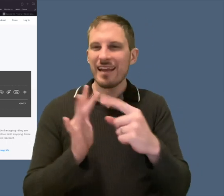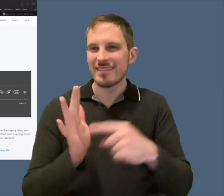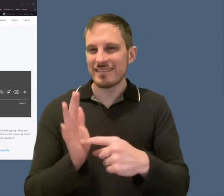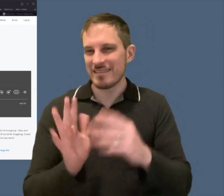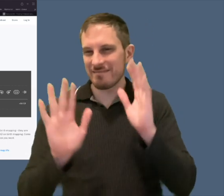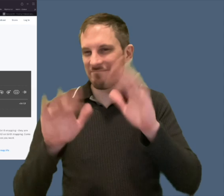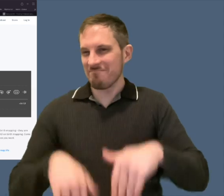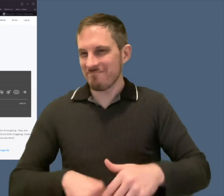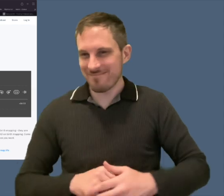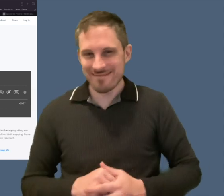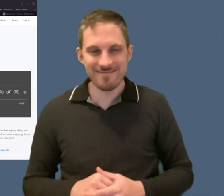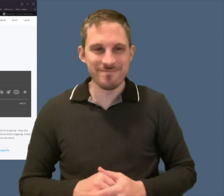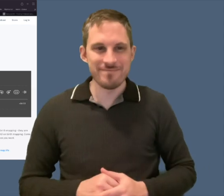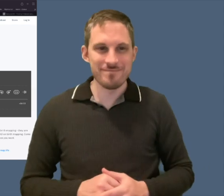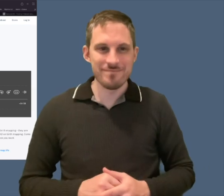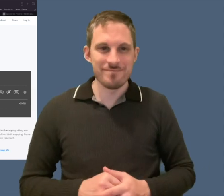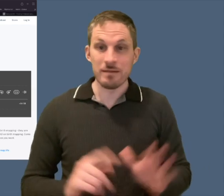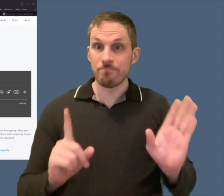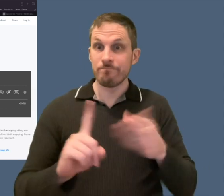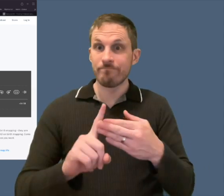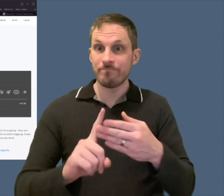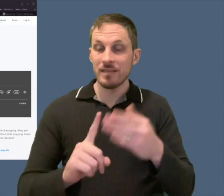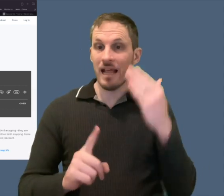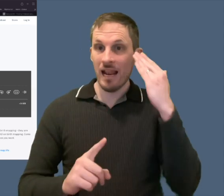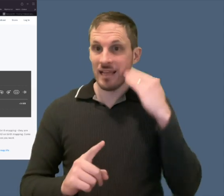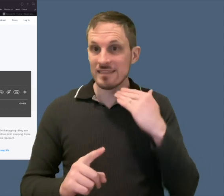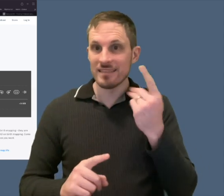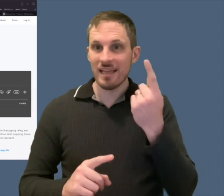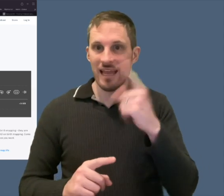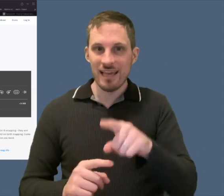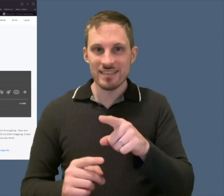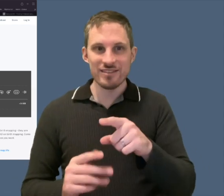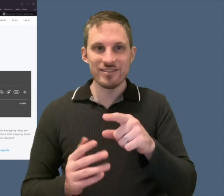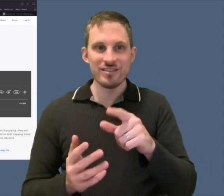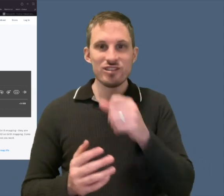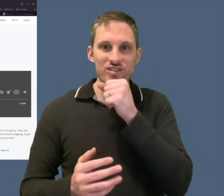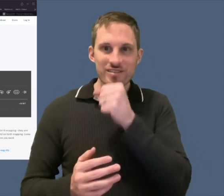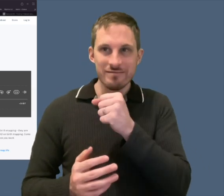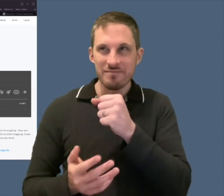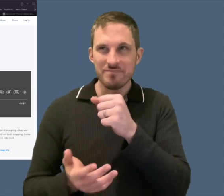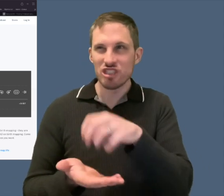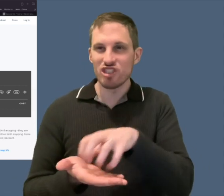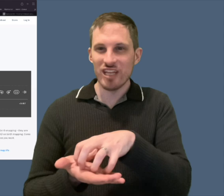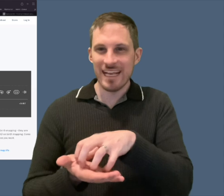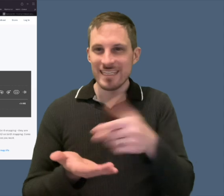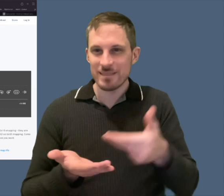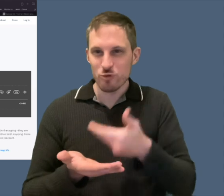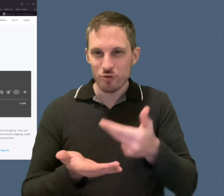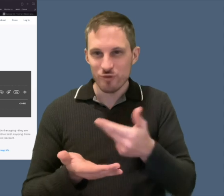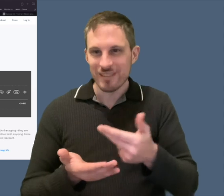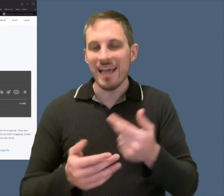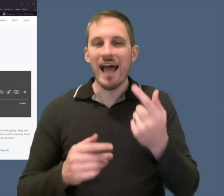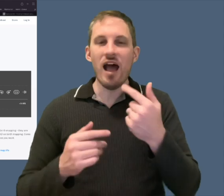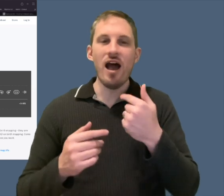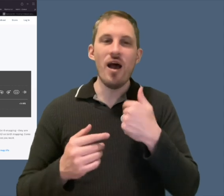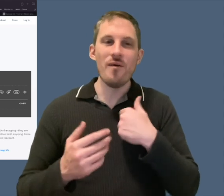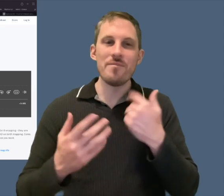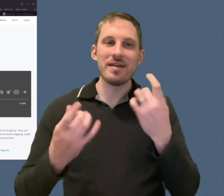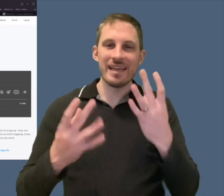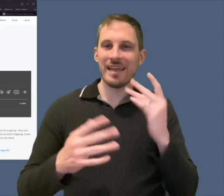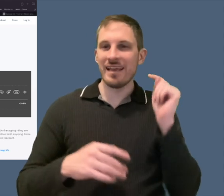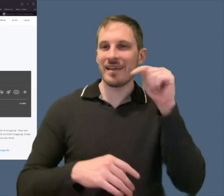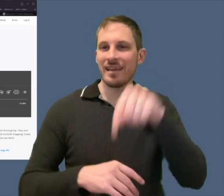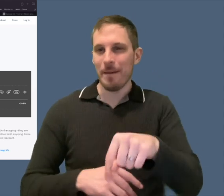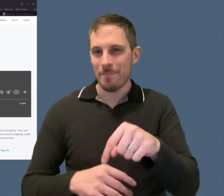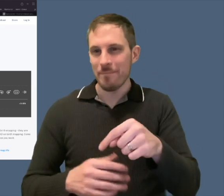right. Ladies and jelly spoons, I stand before you to come behind you, or whatever. I don't think they were the